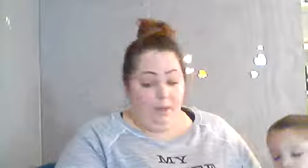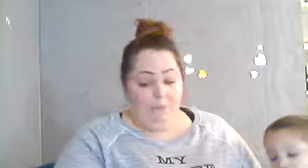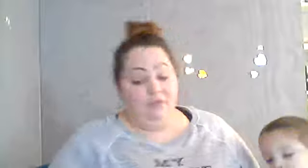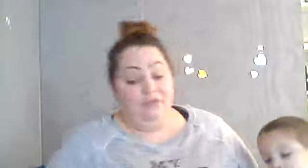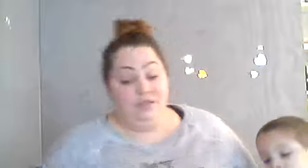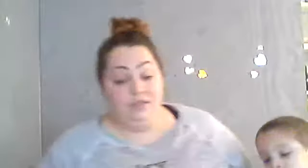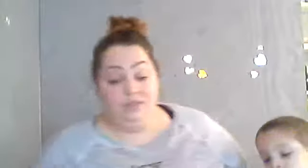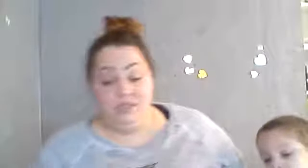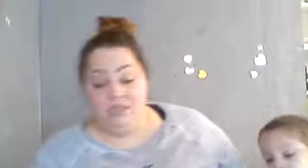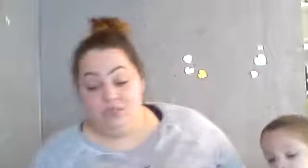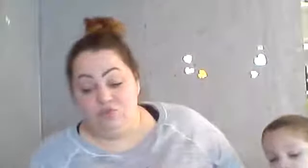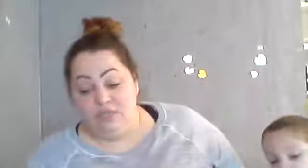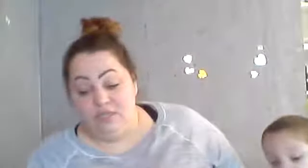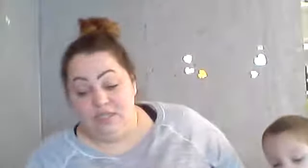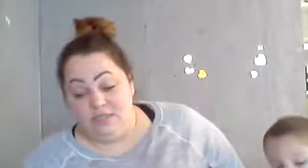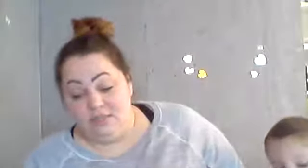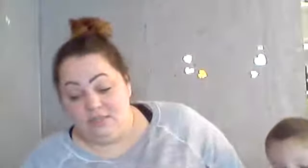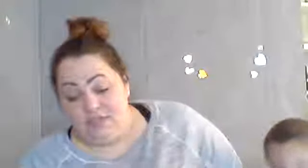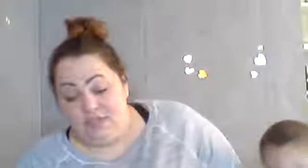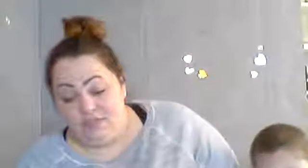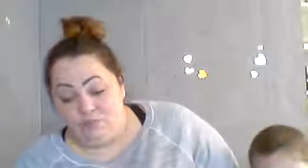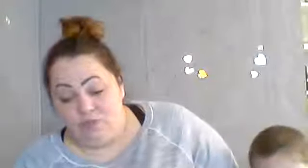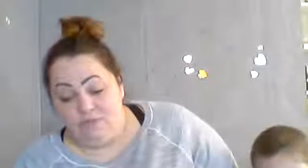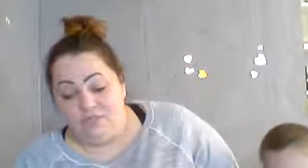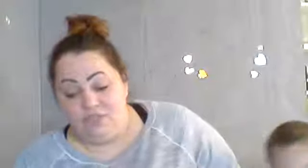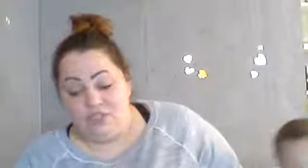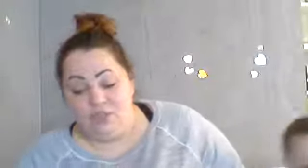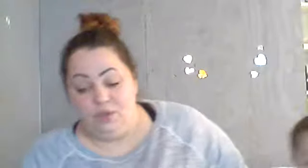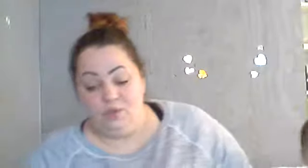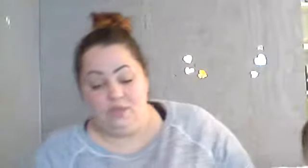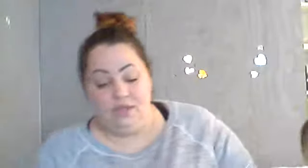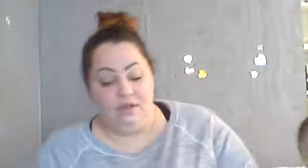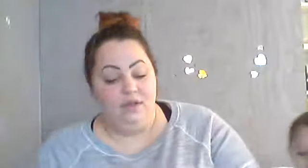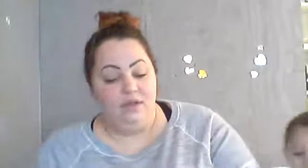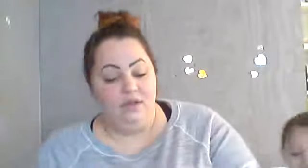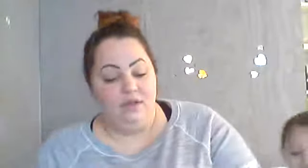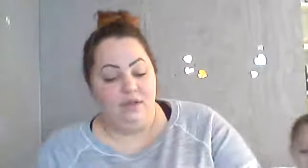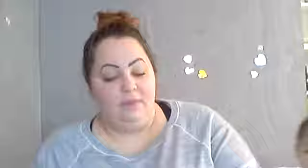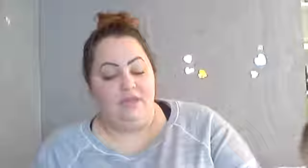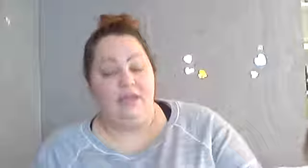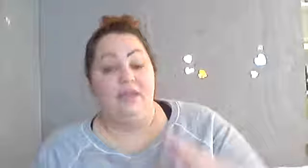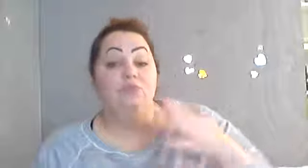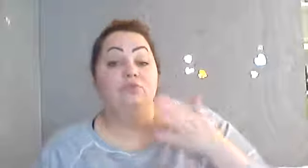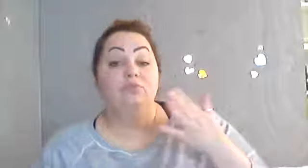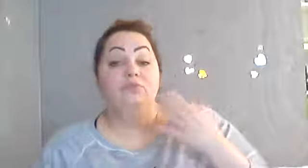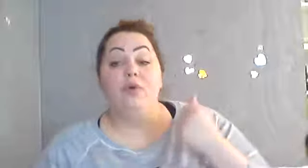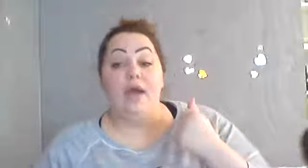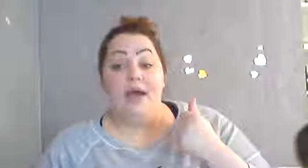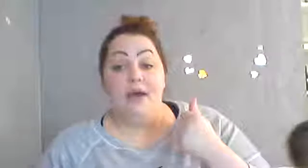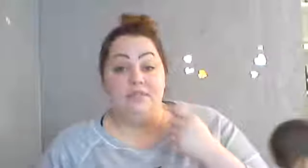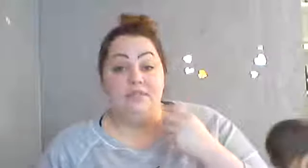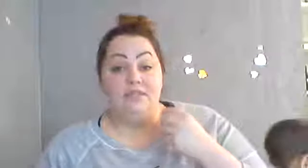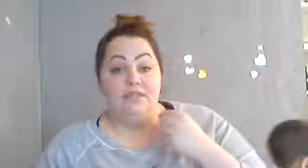Bill Vickers. He's really awesome, and he does some really fun shows, and like YouTube vocab and stuff like